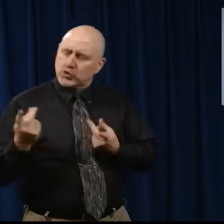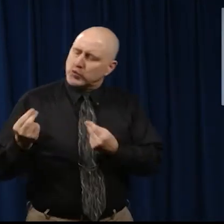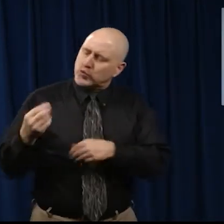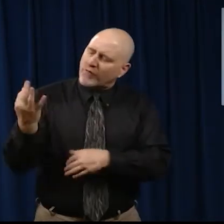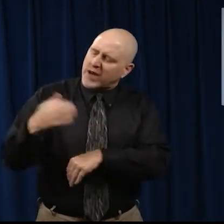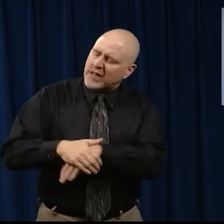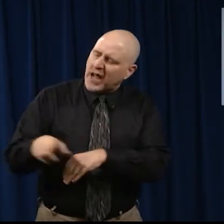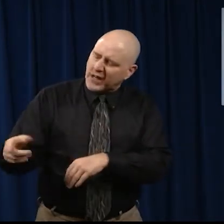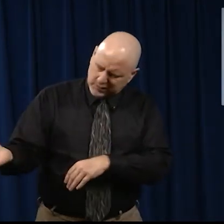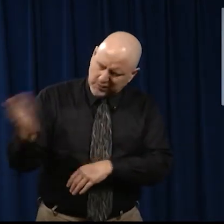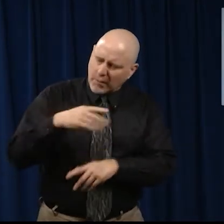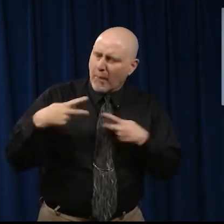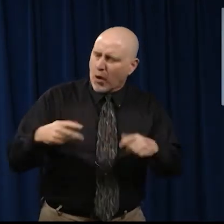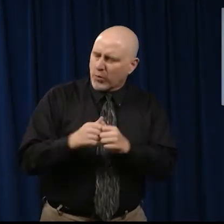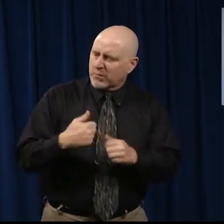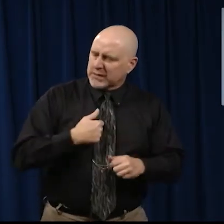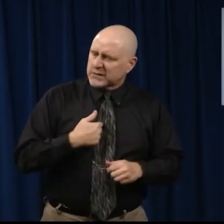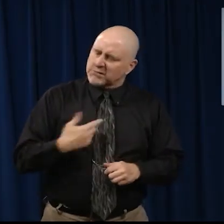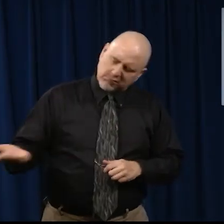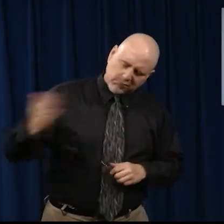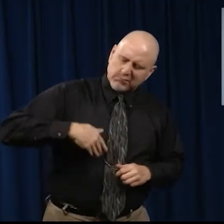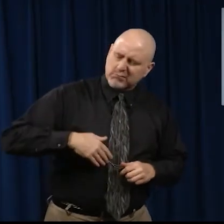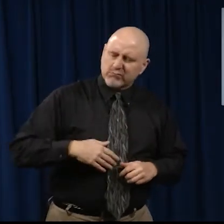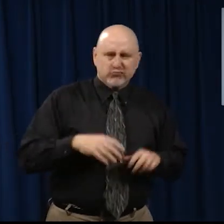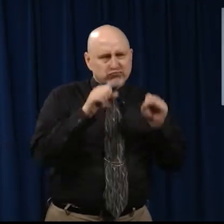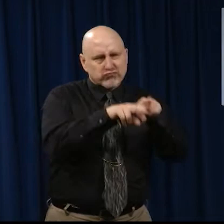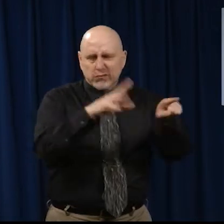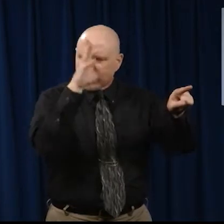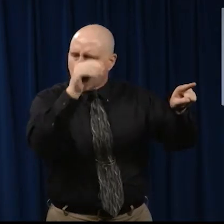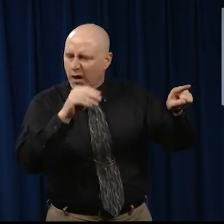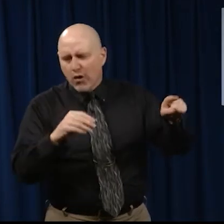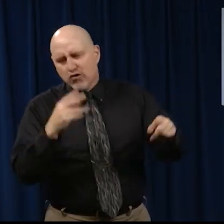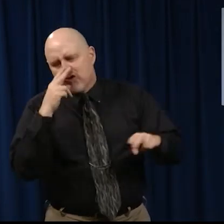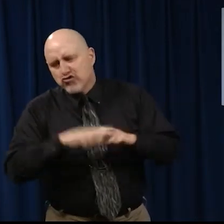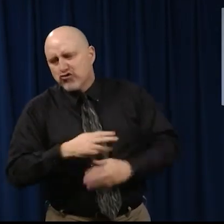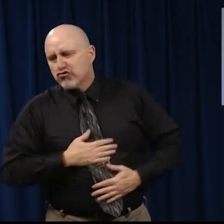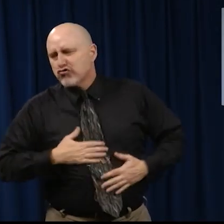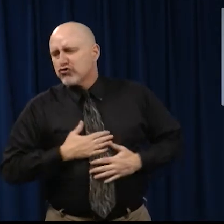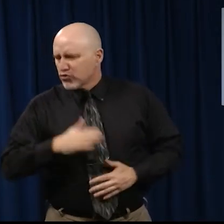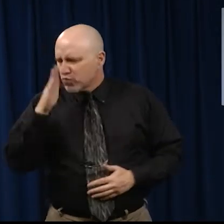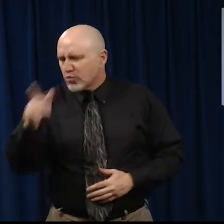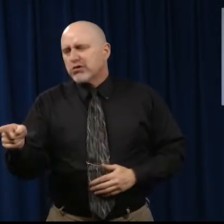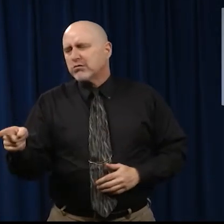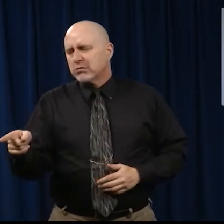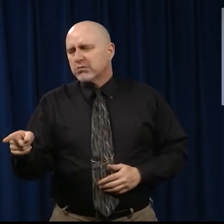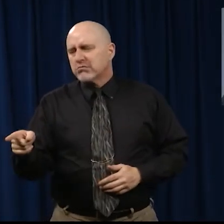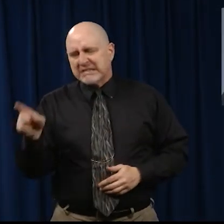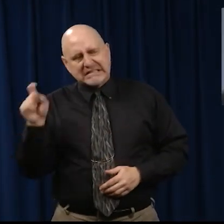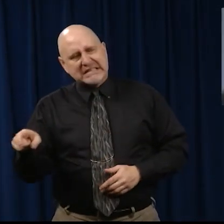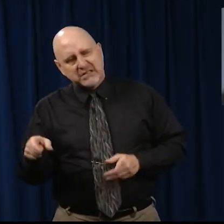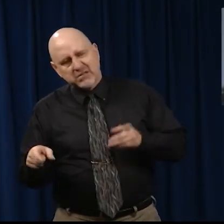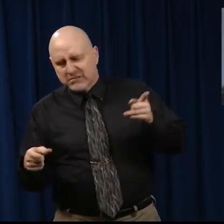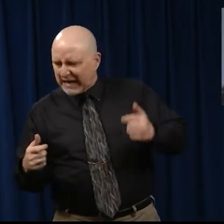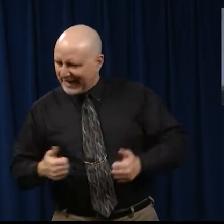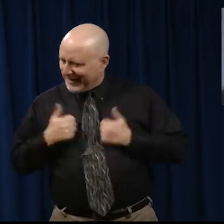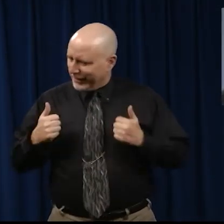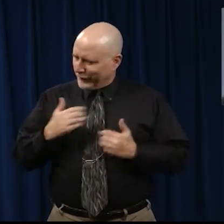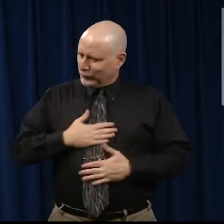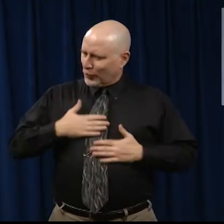say, what are you doing this Friday night? You need to go partying with me. You need to go hook up with a guy. It's so much fun. You'll enjoy it so much. You need to live